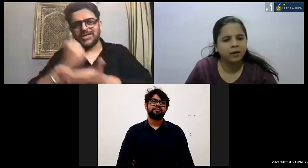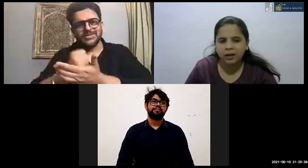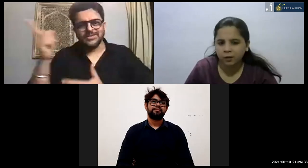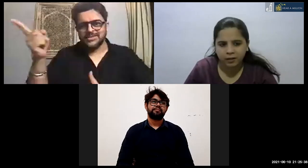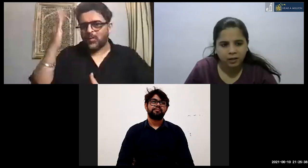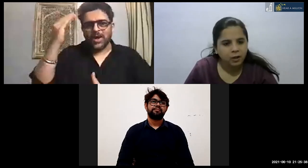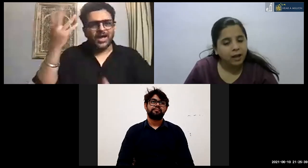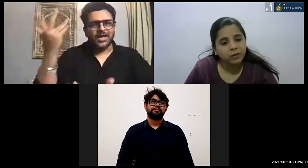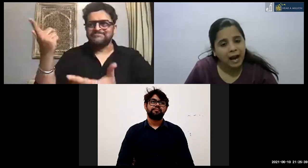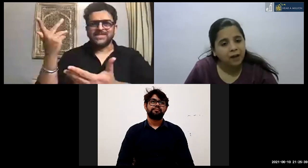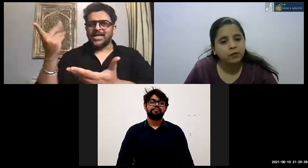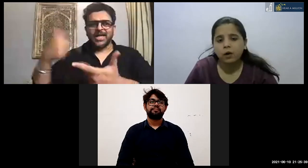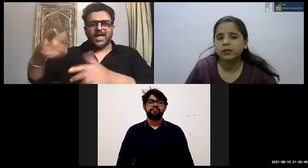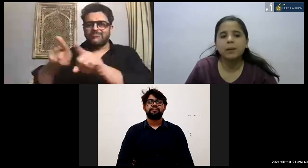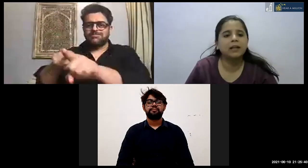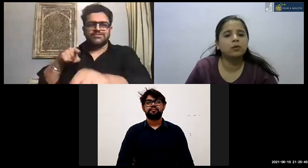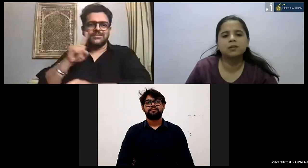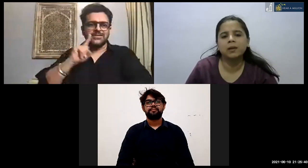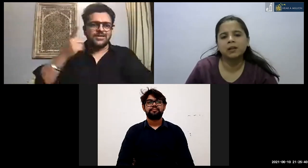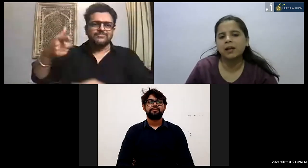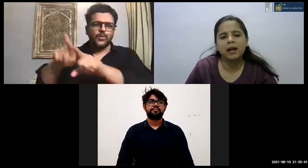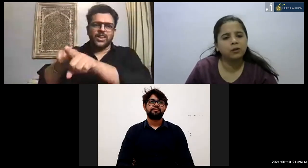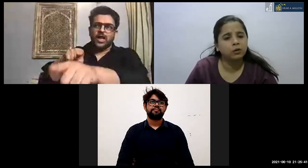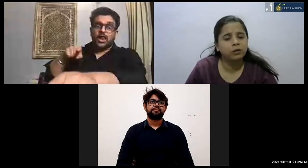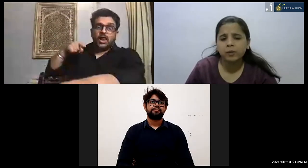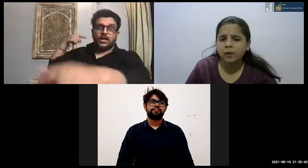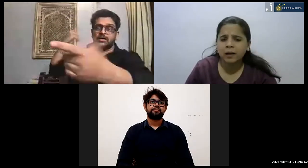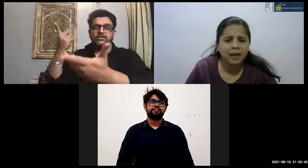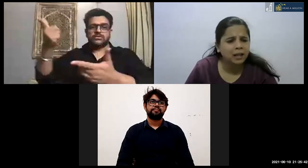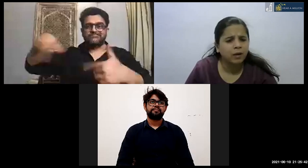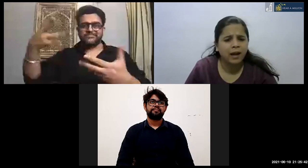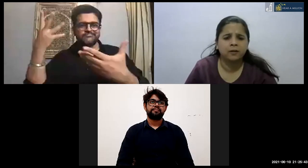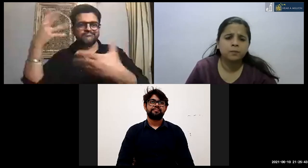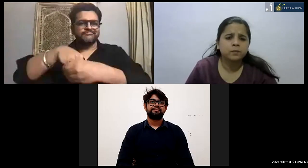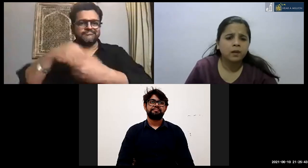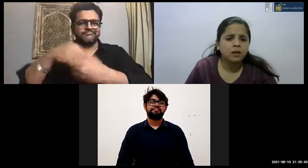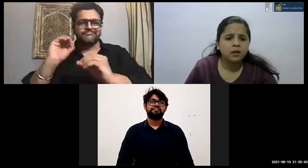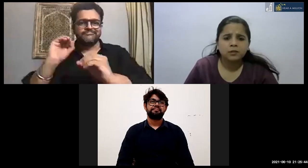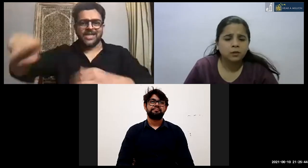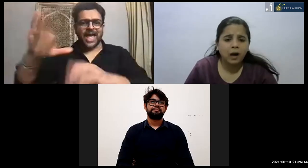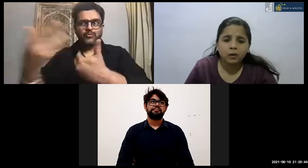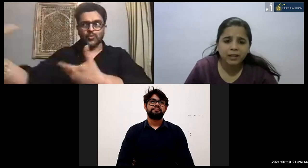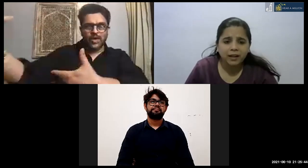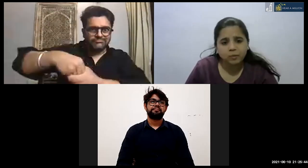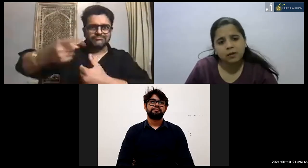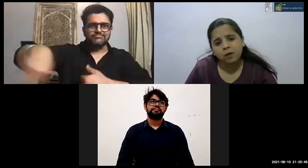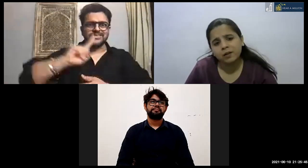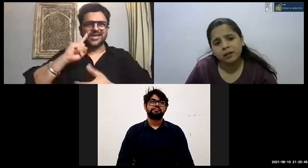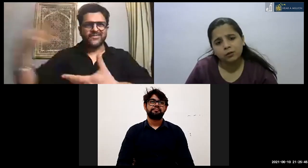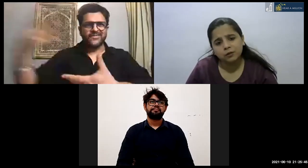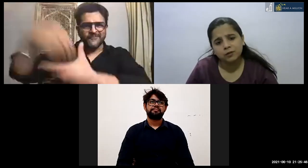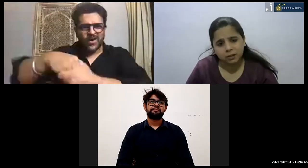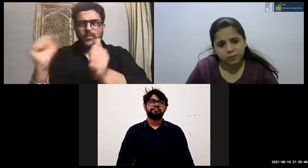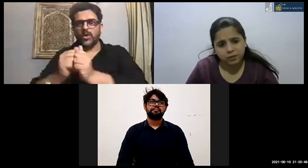we are not ready for it. And we have to follow the bilingualism method. And I know deaf people are lagging behind. So how they can be involved